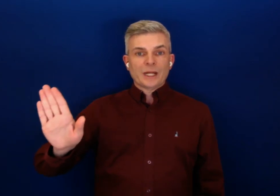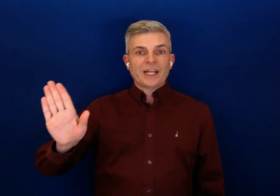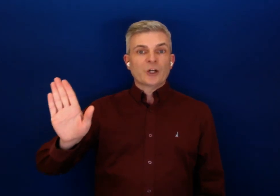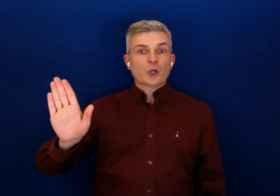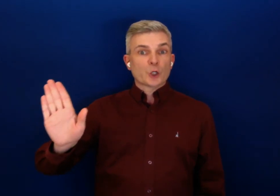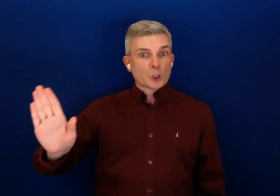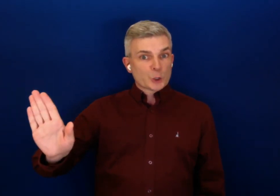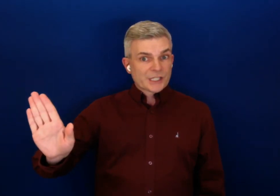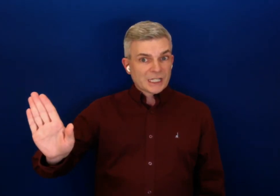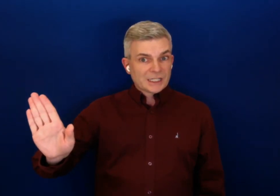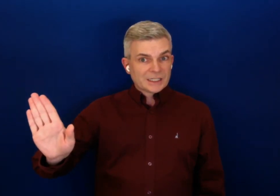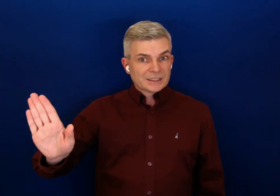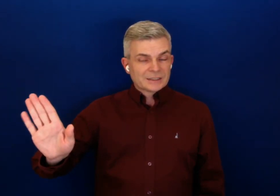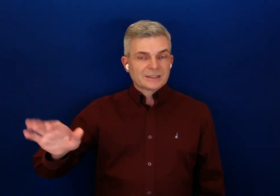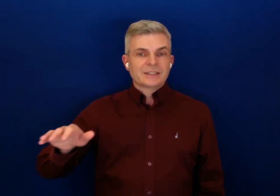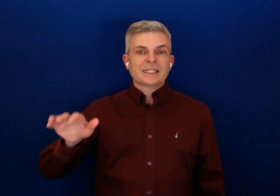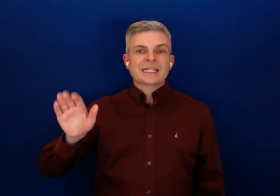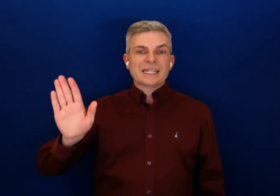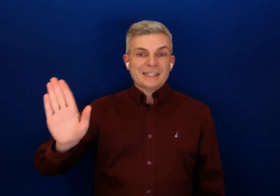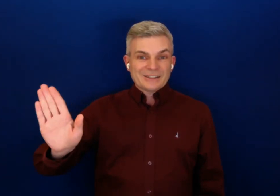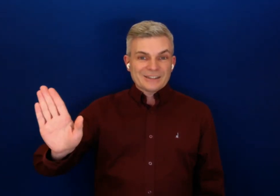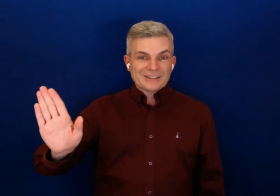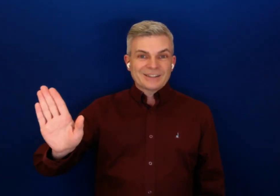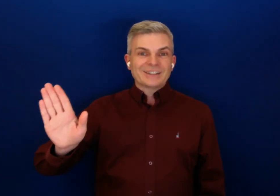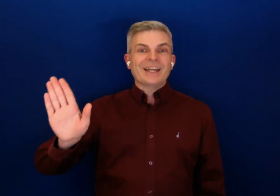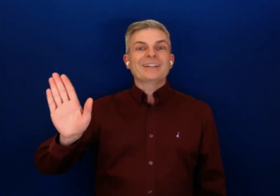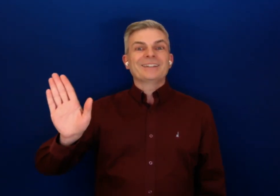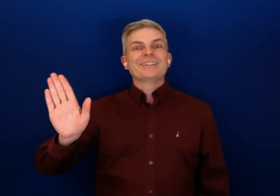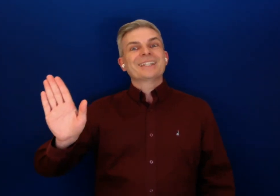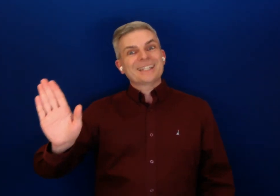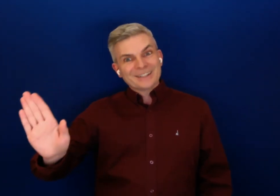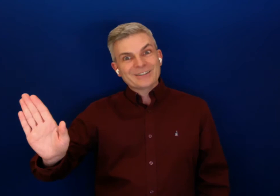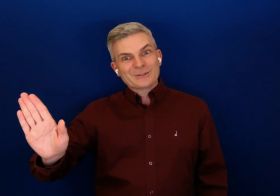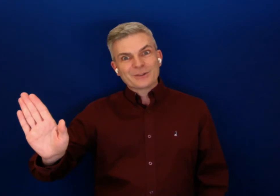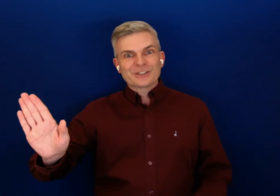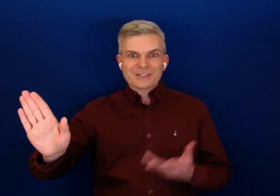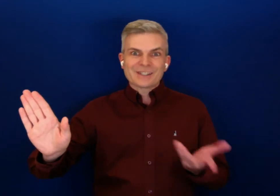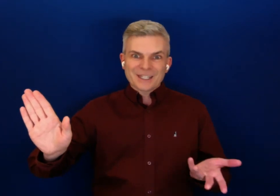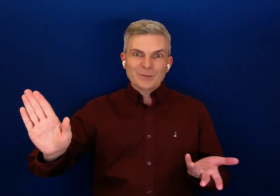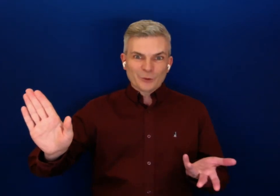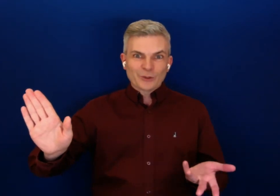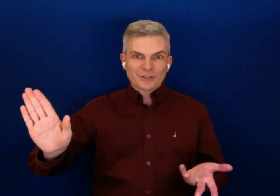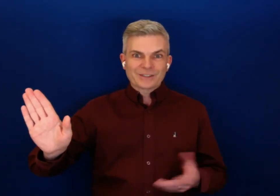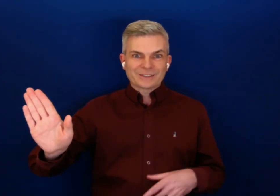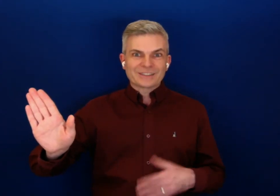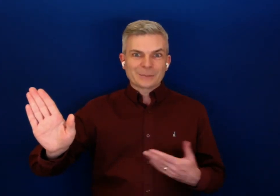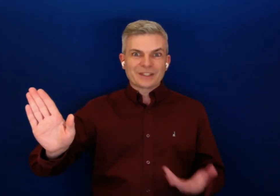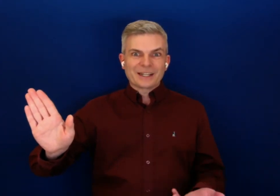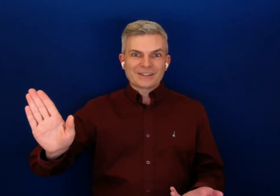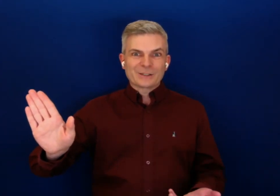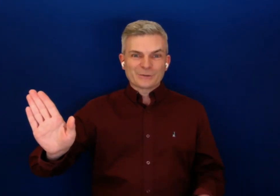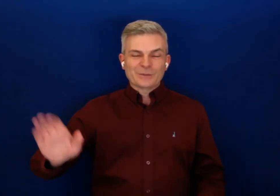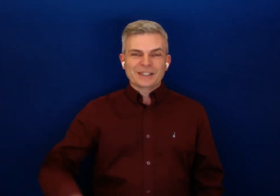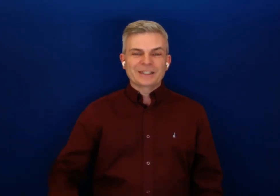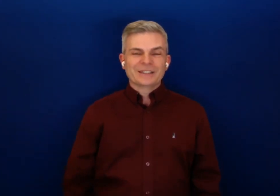and hers, his and his, which is the same word, except it has a different meaning.